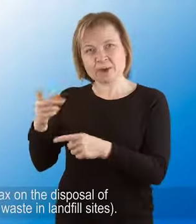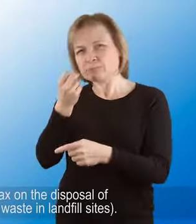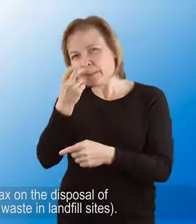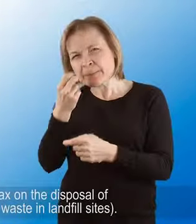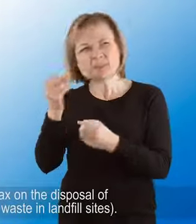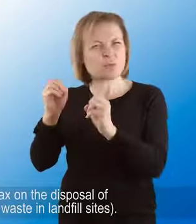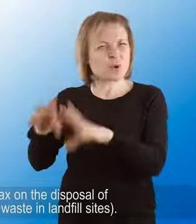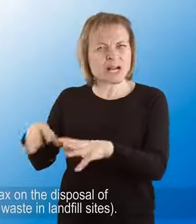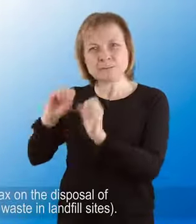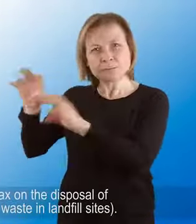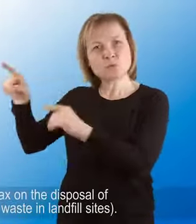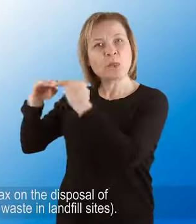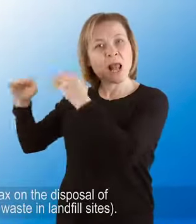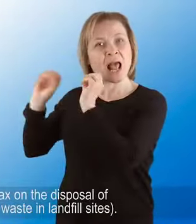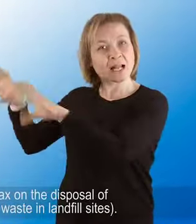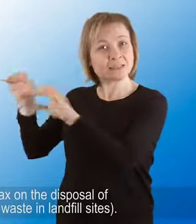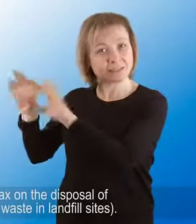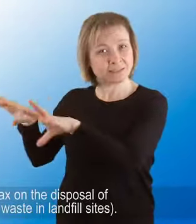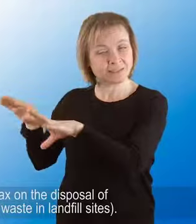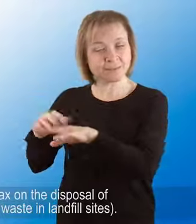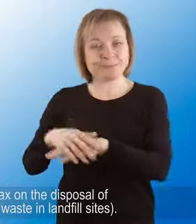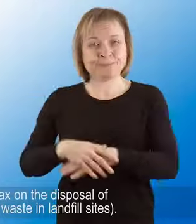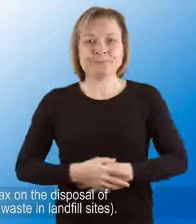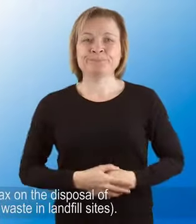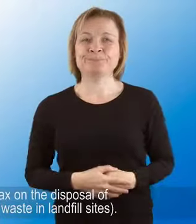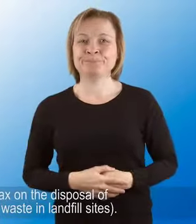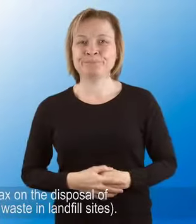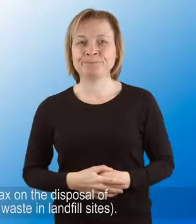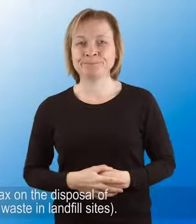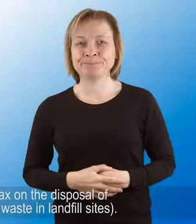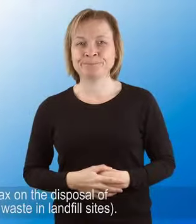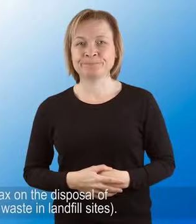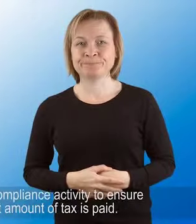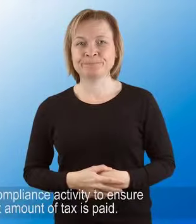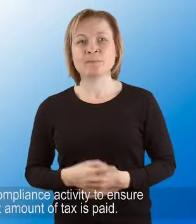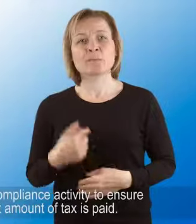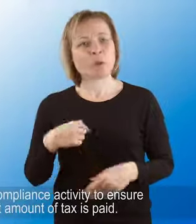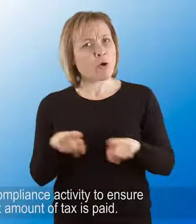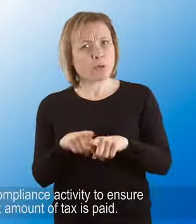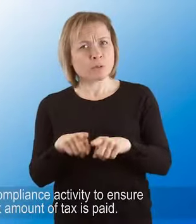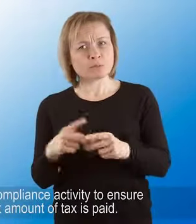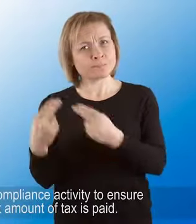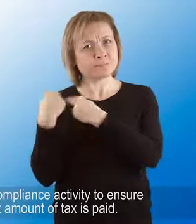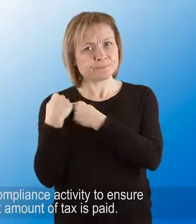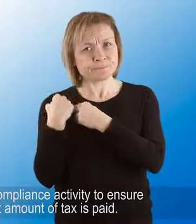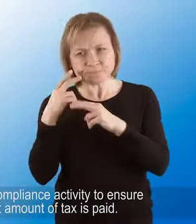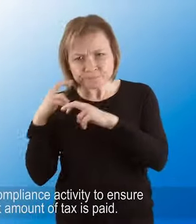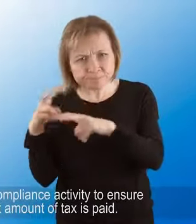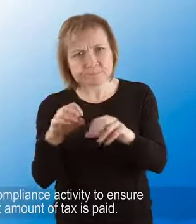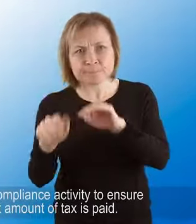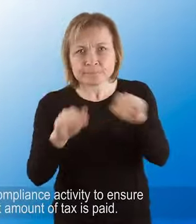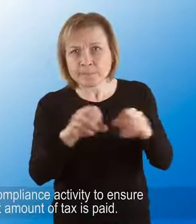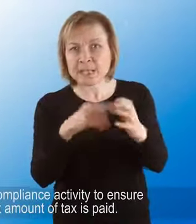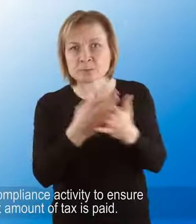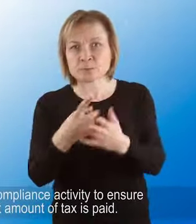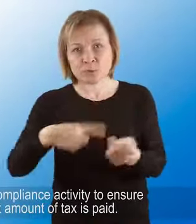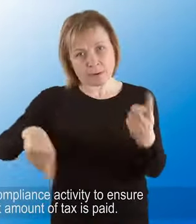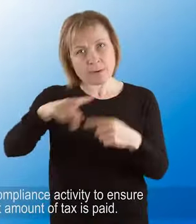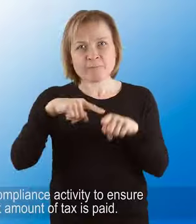which is tax on the disposal of rubbish and waste in landfill sites. We undertake compliance activity